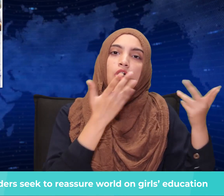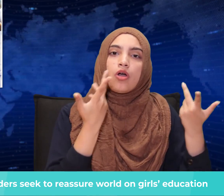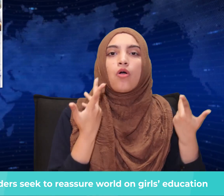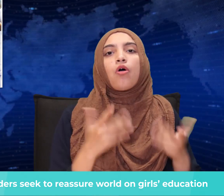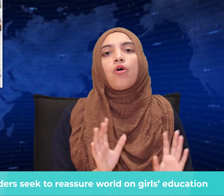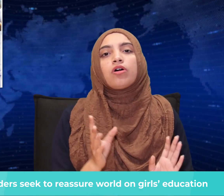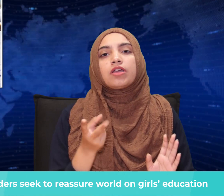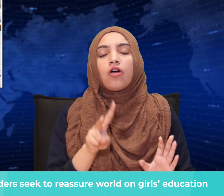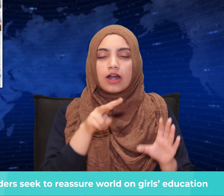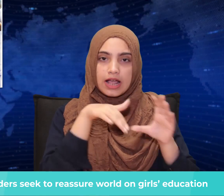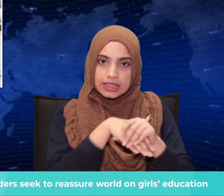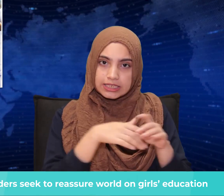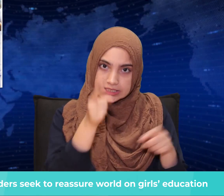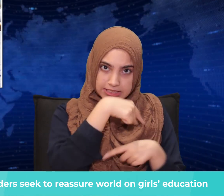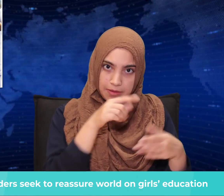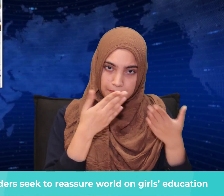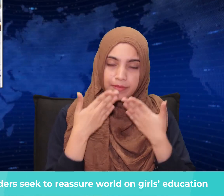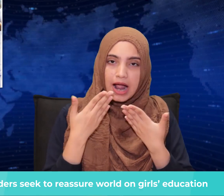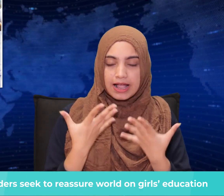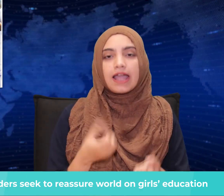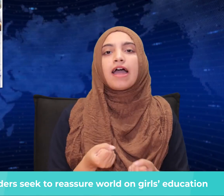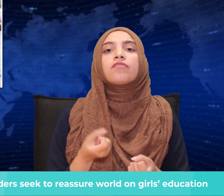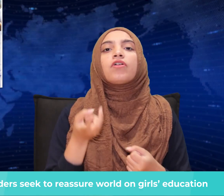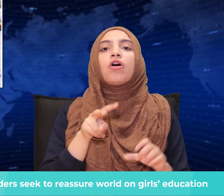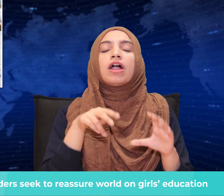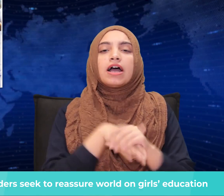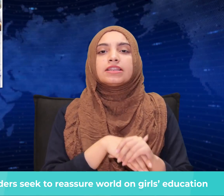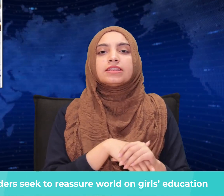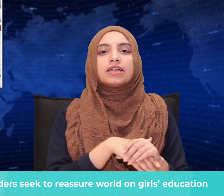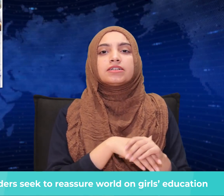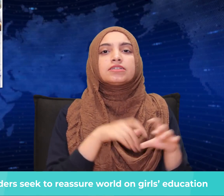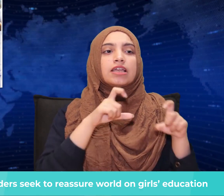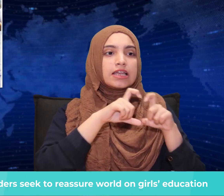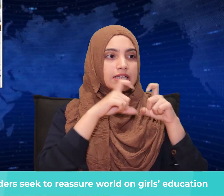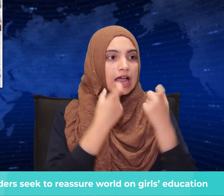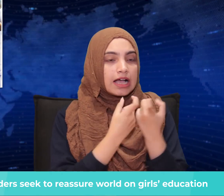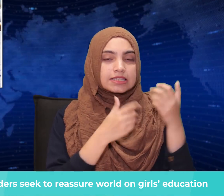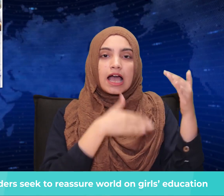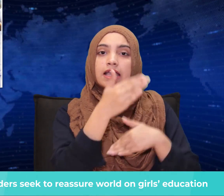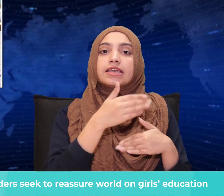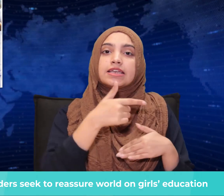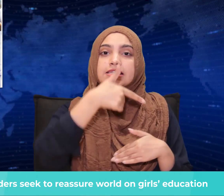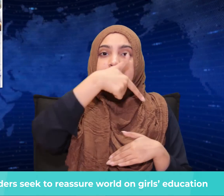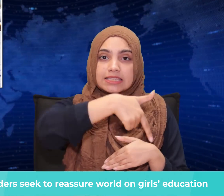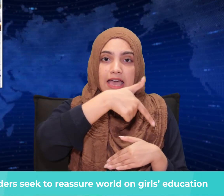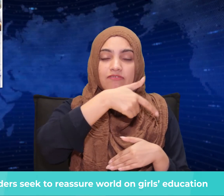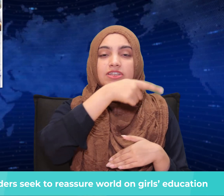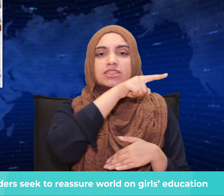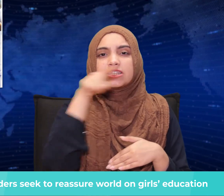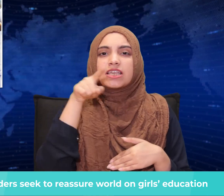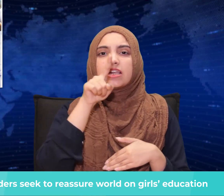going to be put in place for grade 7 to grade 12, he said.